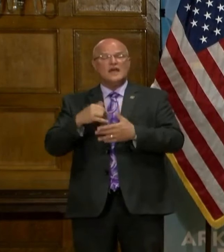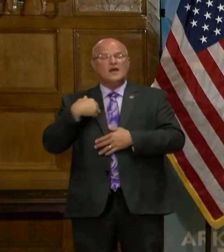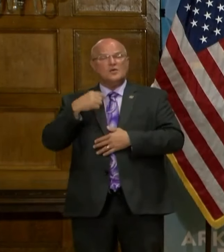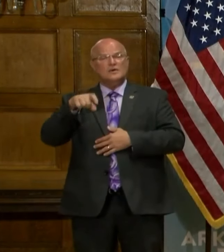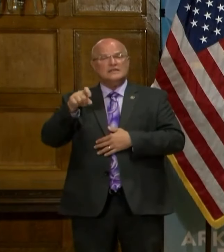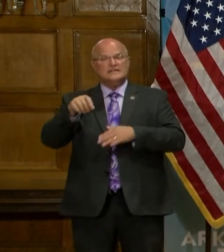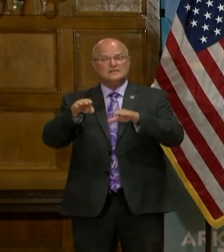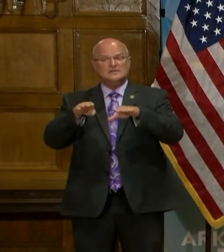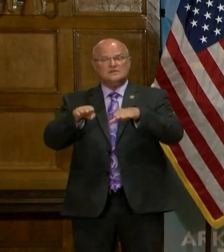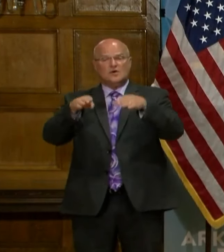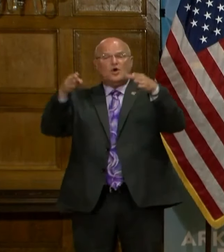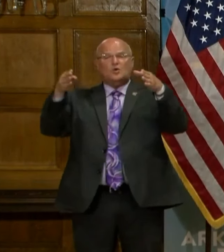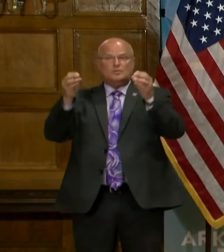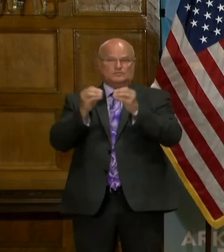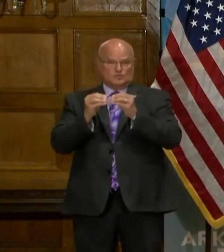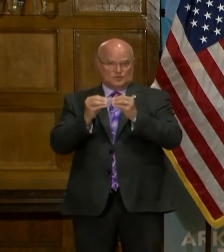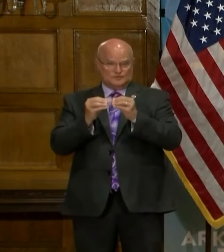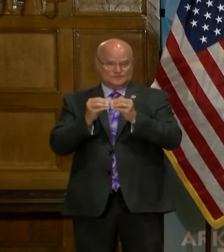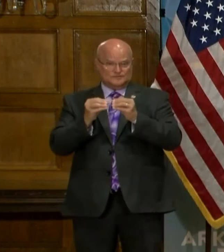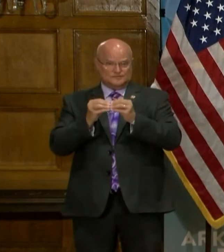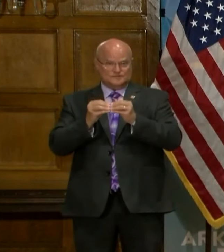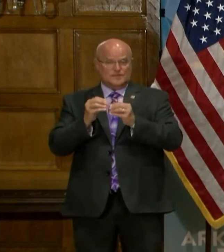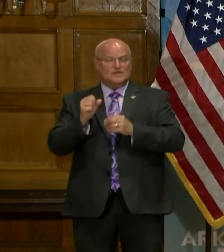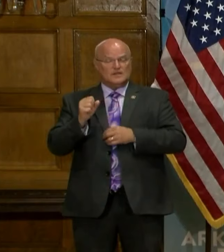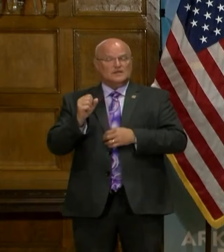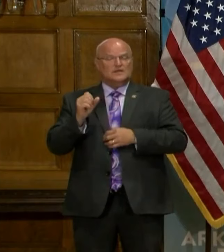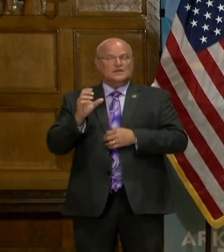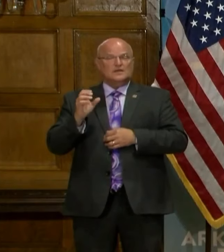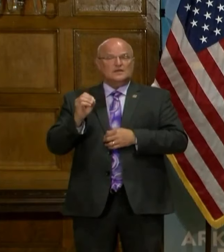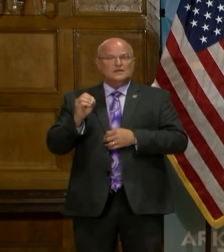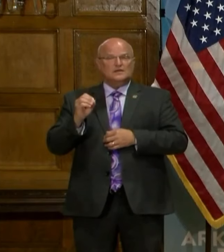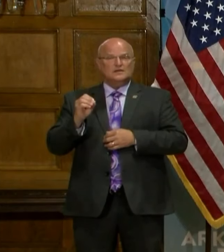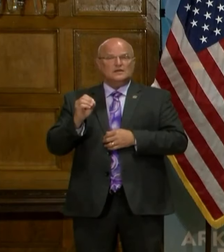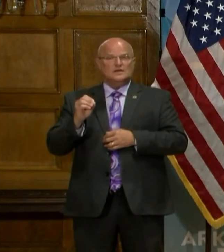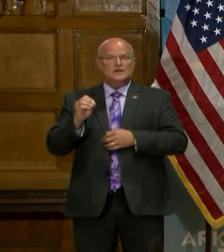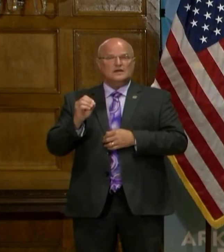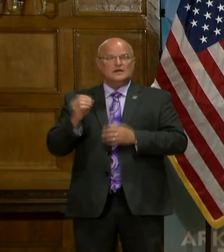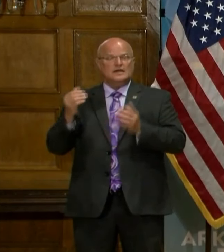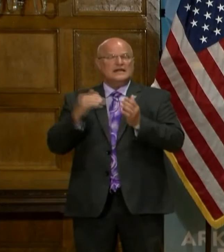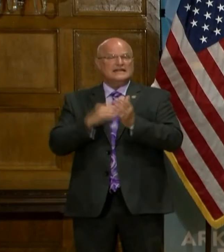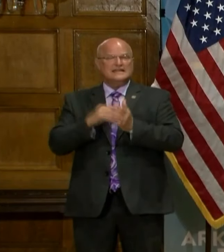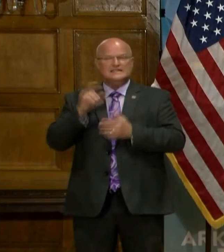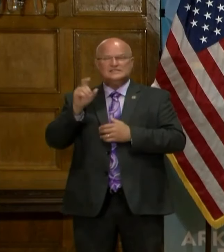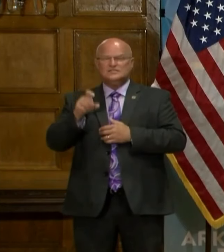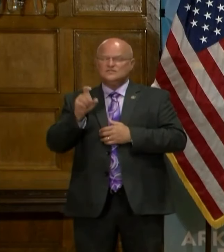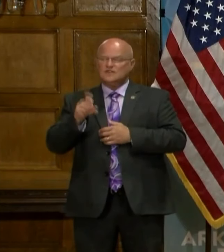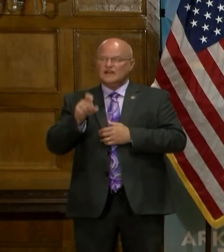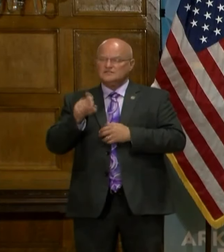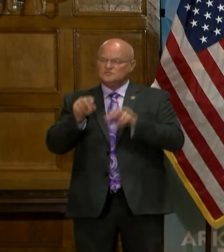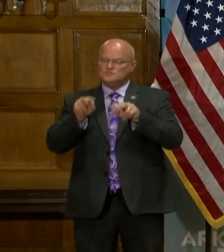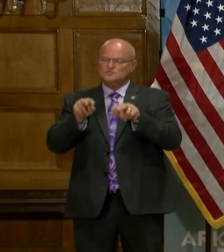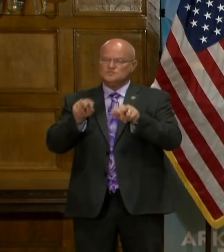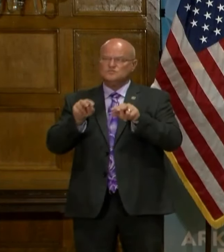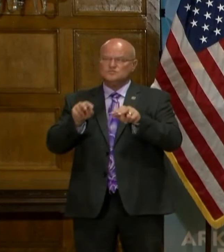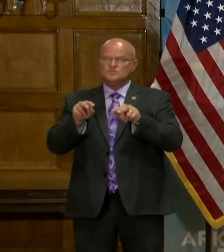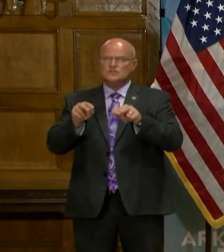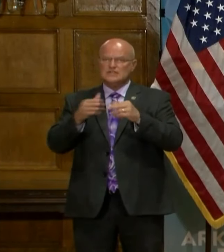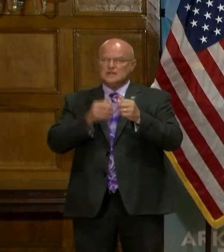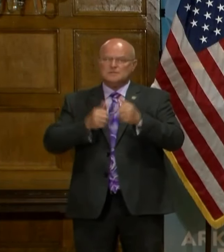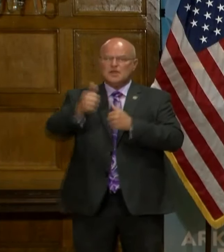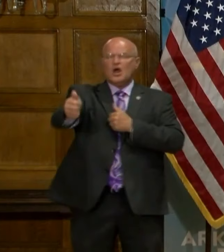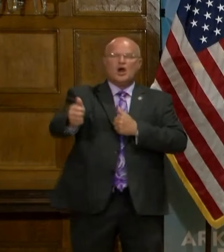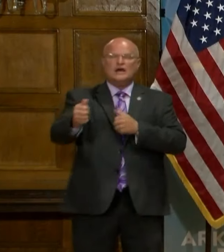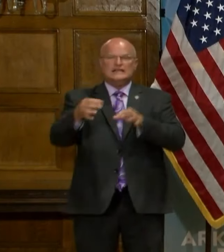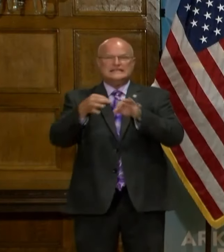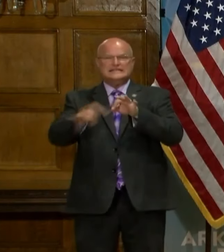to lift additional restrictions. And so, again, you have to look beyond